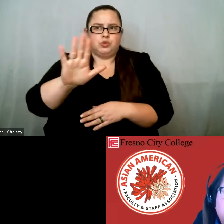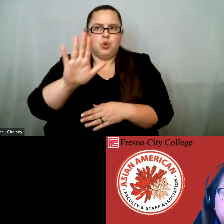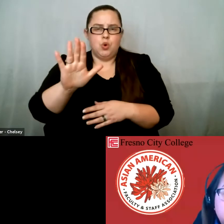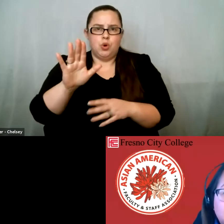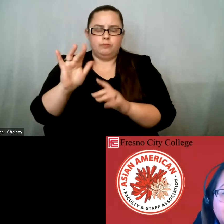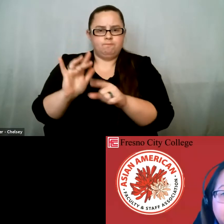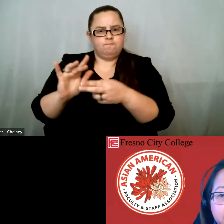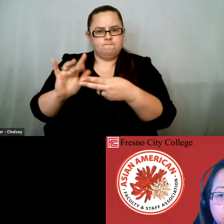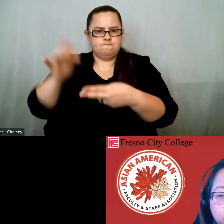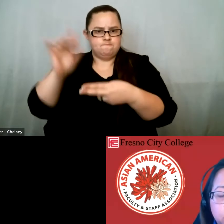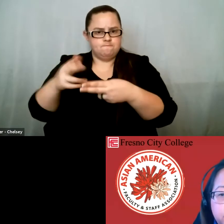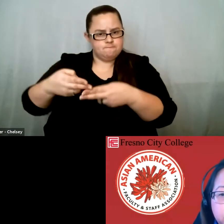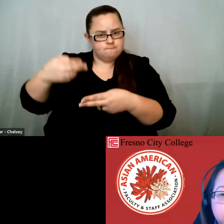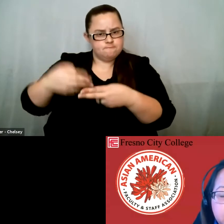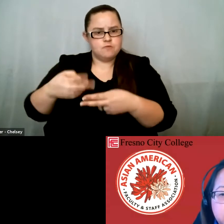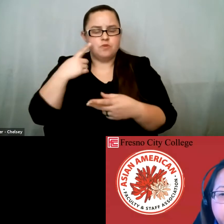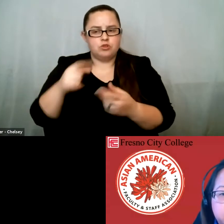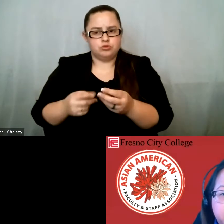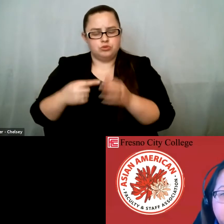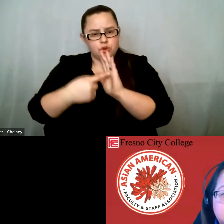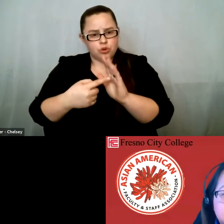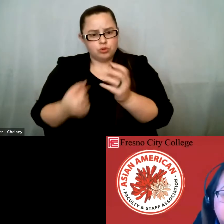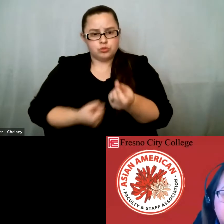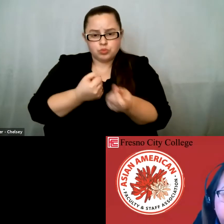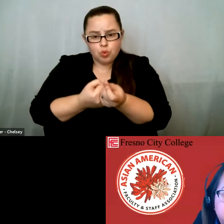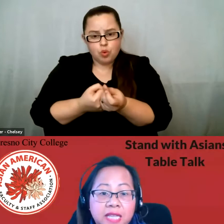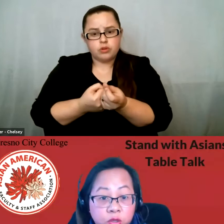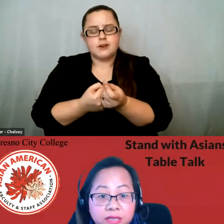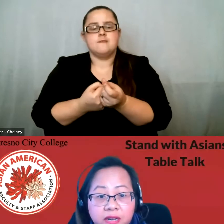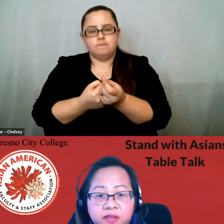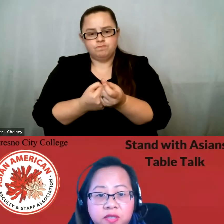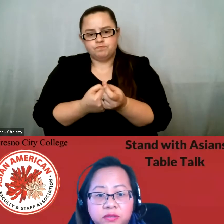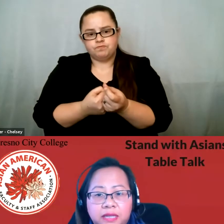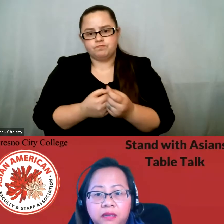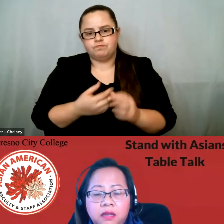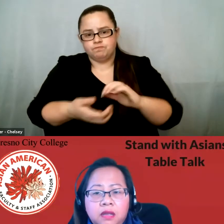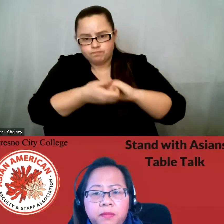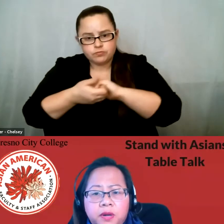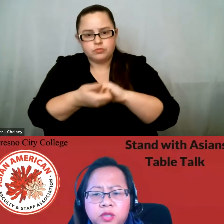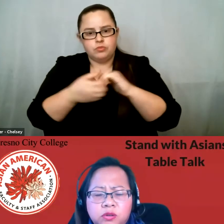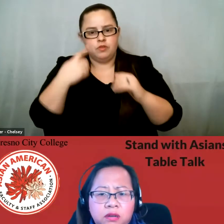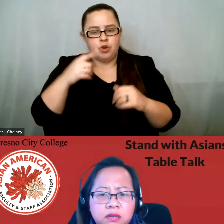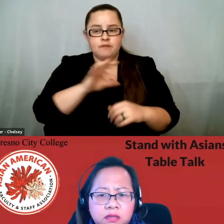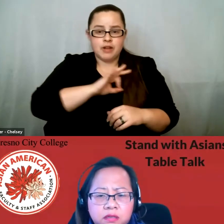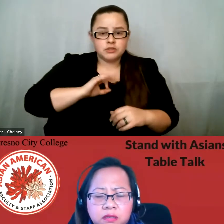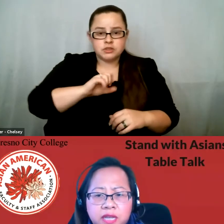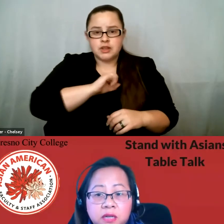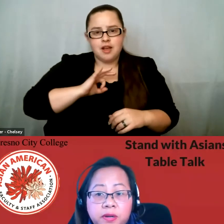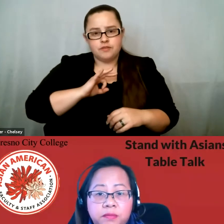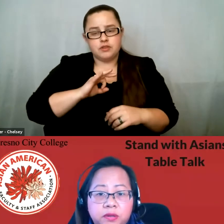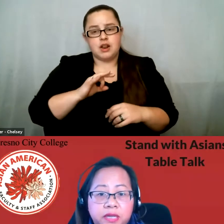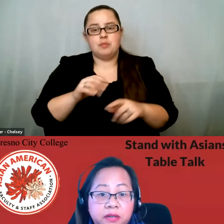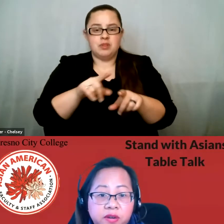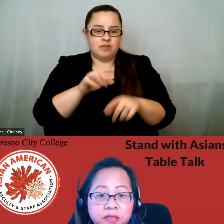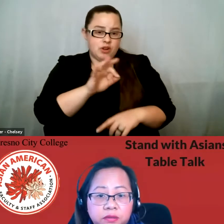your support and solidarity, not only with your Asian American faculty and staff and students here at Fresno City, but also to our larger Asian